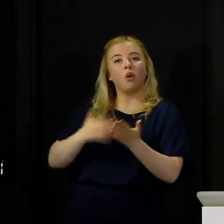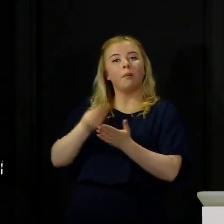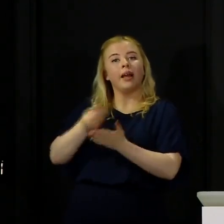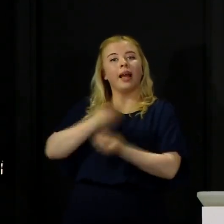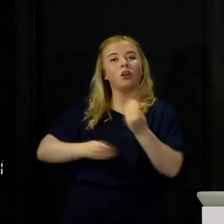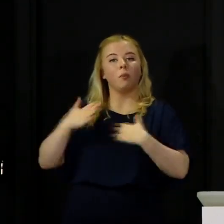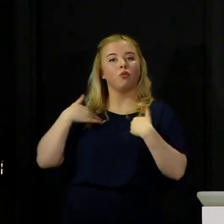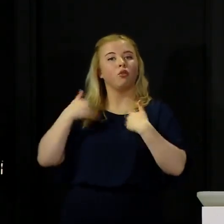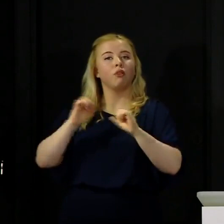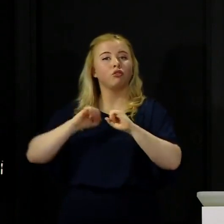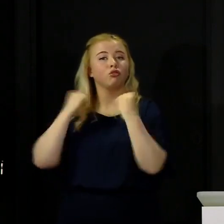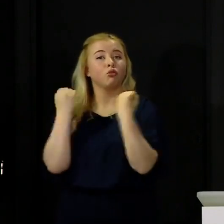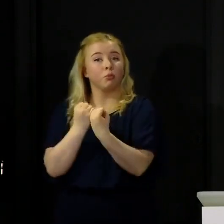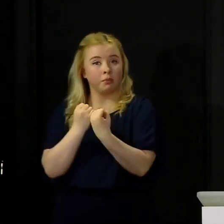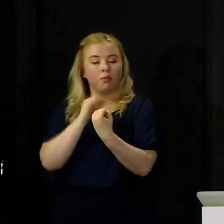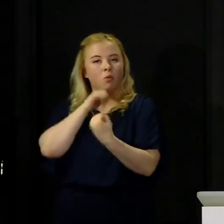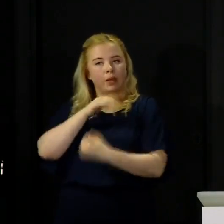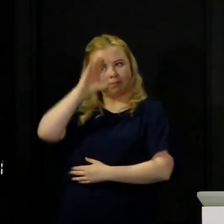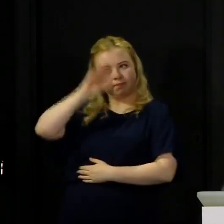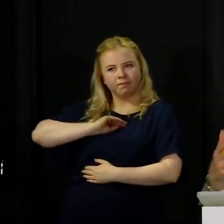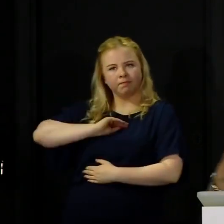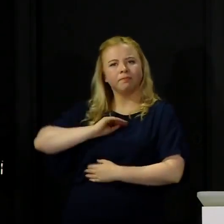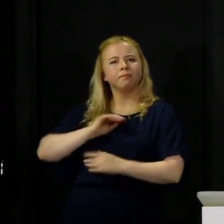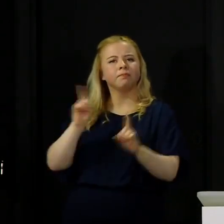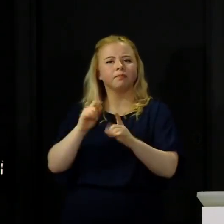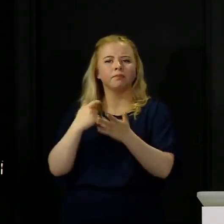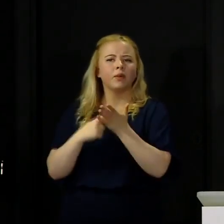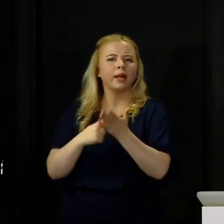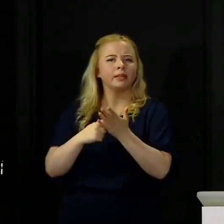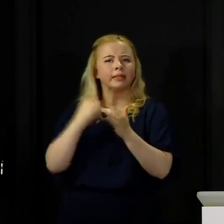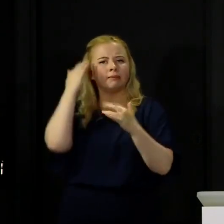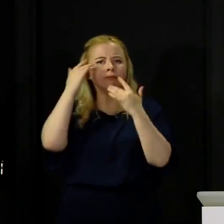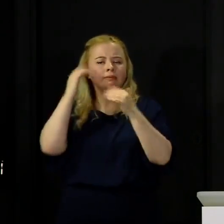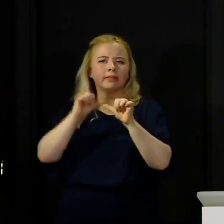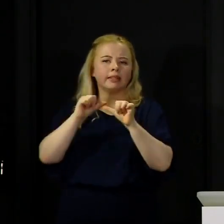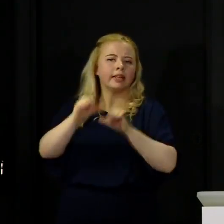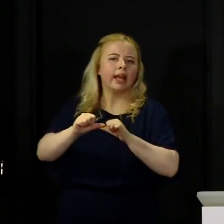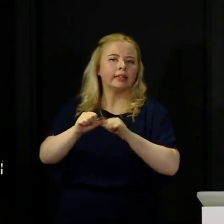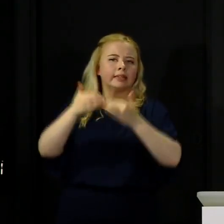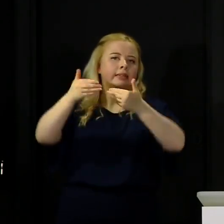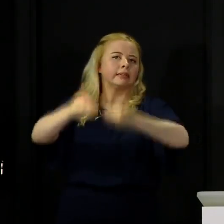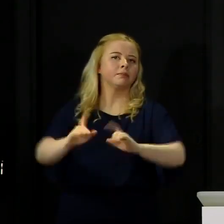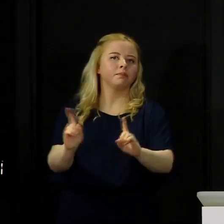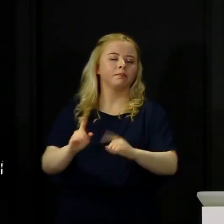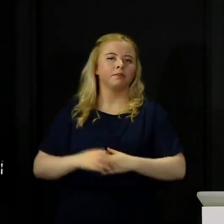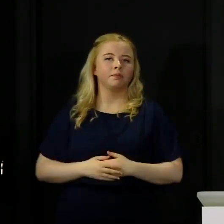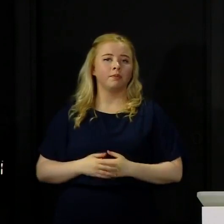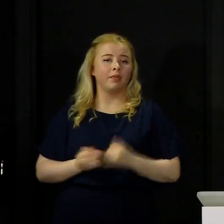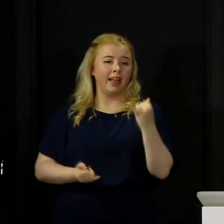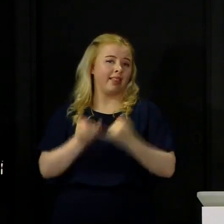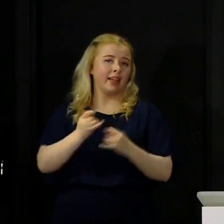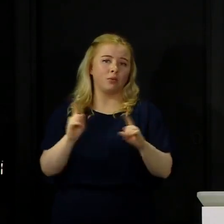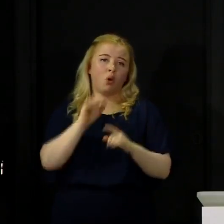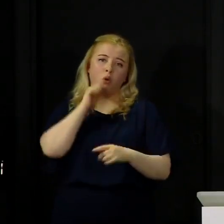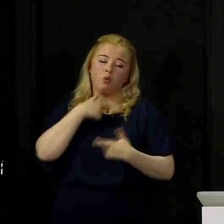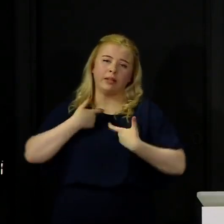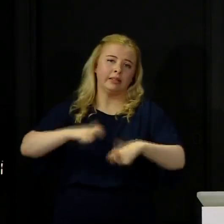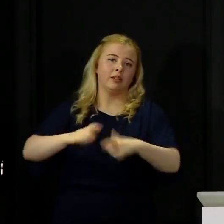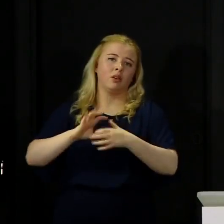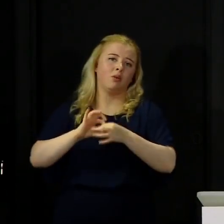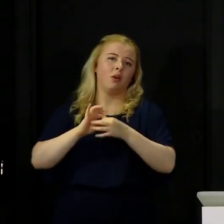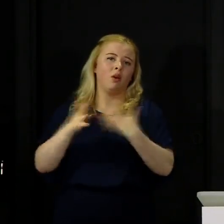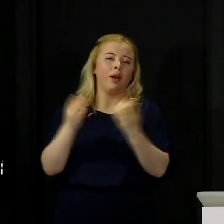chairing for us, which will also give us some recommendations to ponder for the next period. And lastly, we'll continue to work with the UK